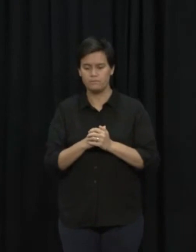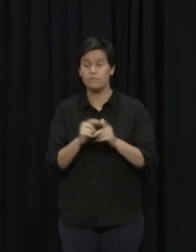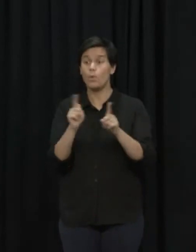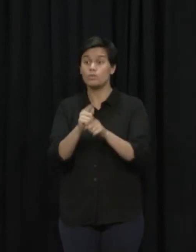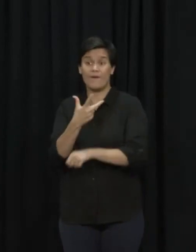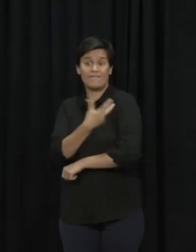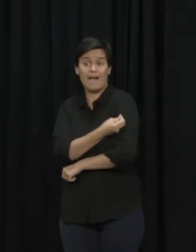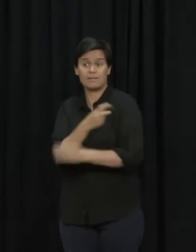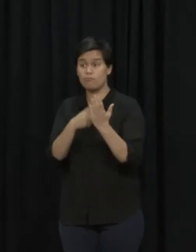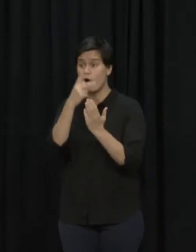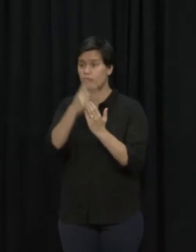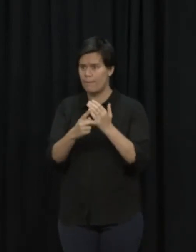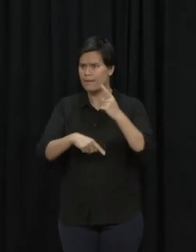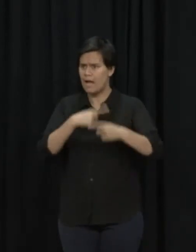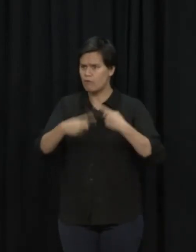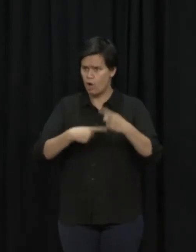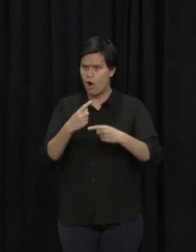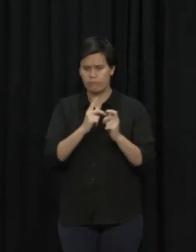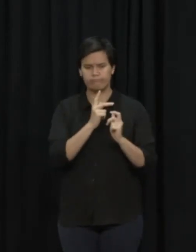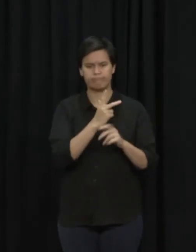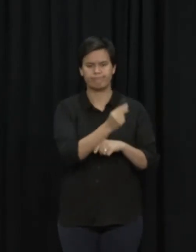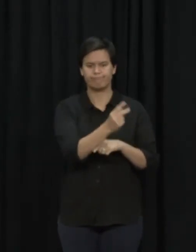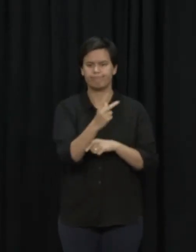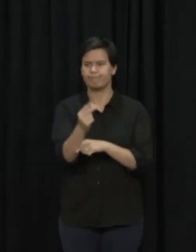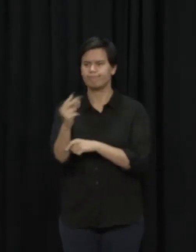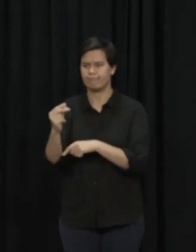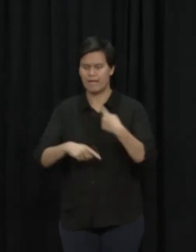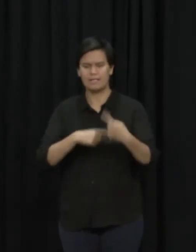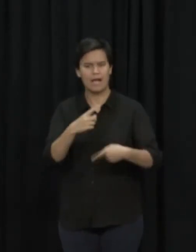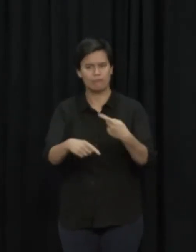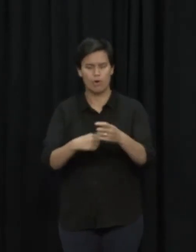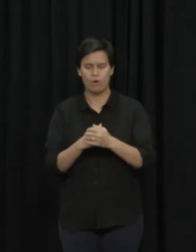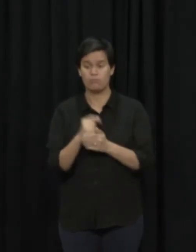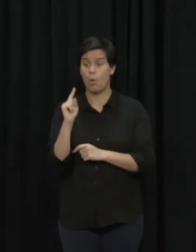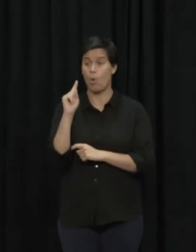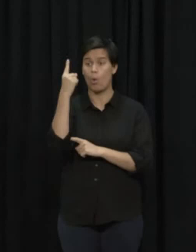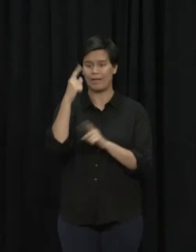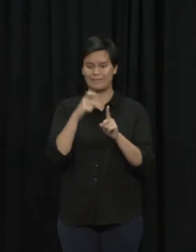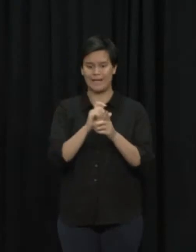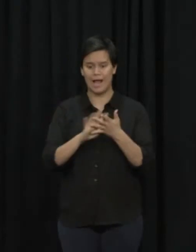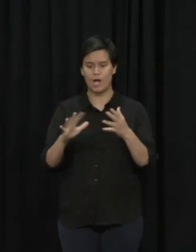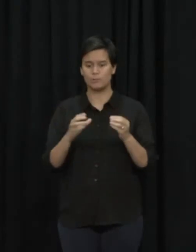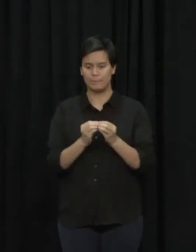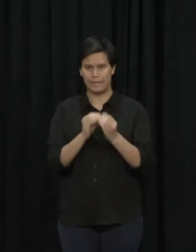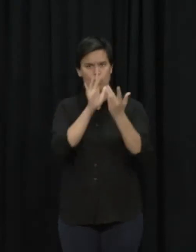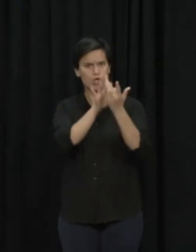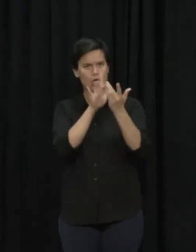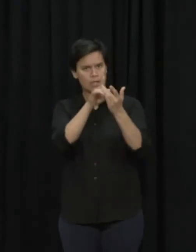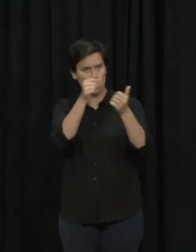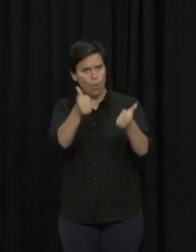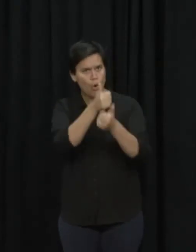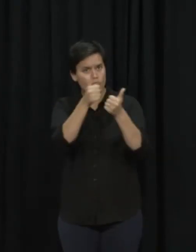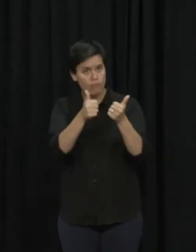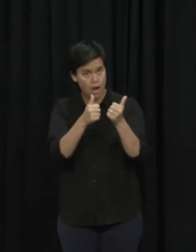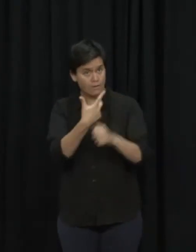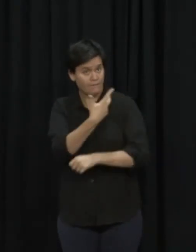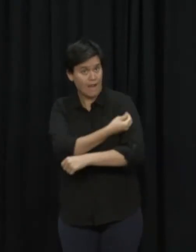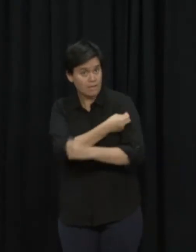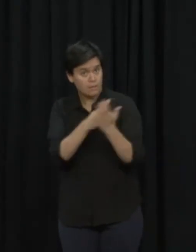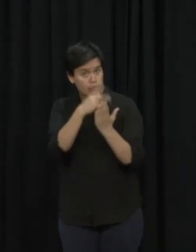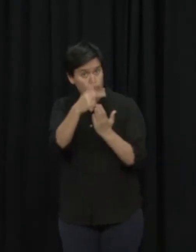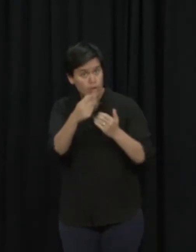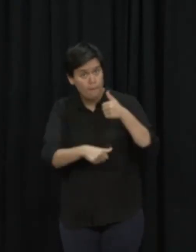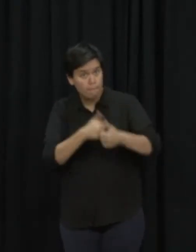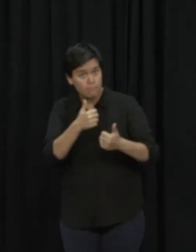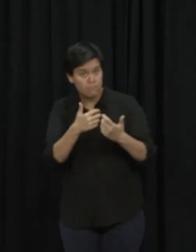missing a beat, and we're keeping in close touch with the Auckland DHBs and the team doing the rollout there to make sure that they have everything they need to